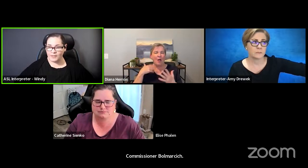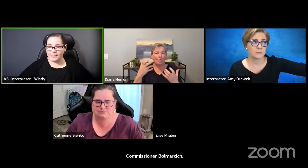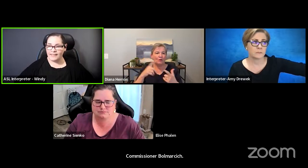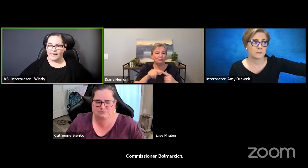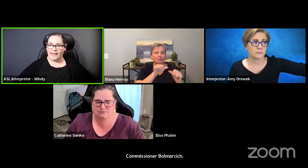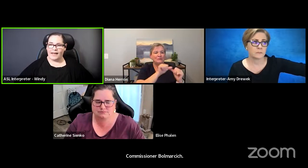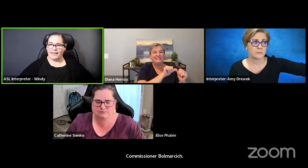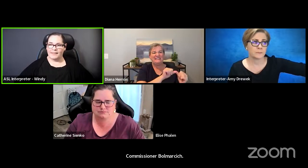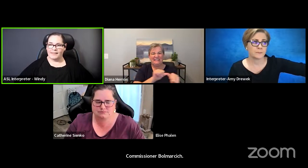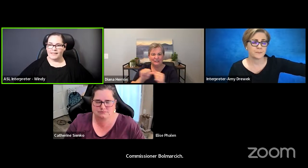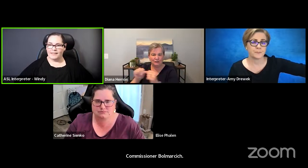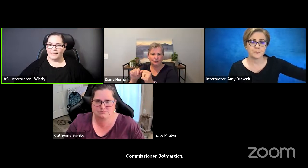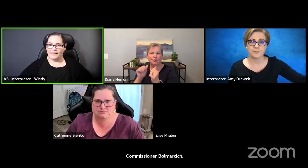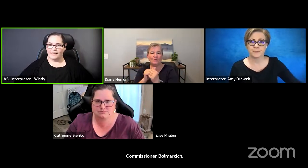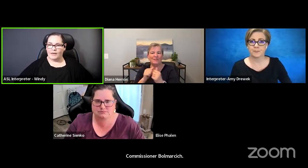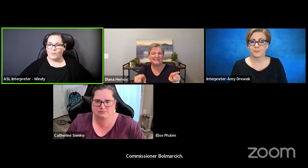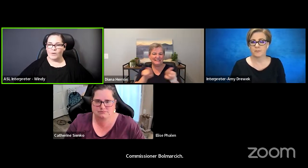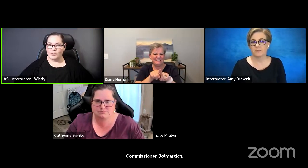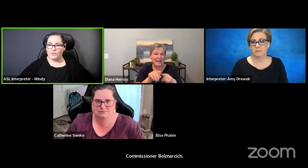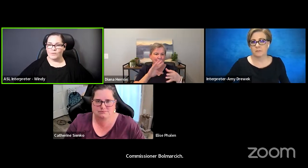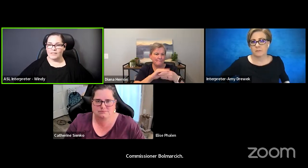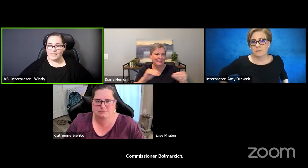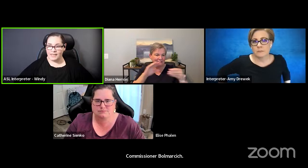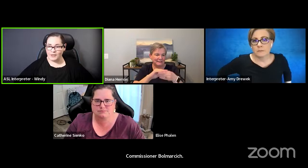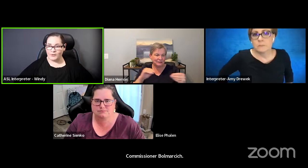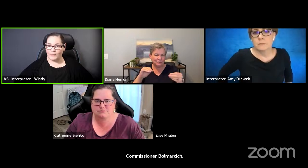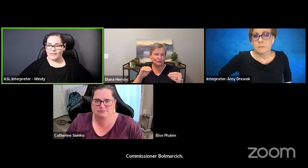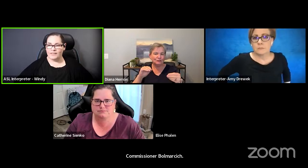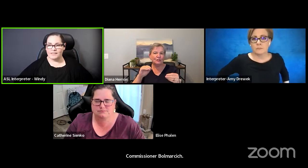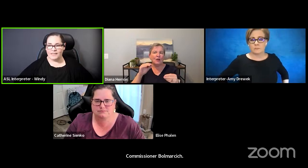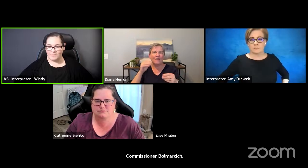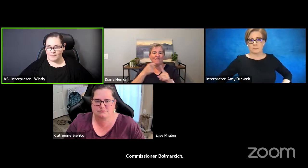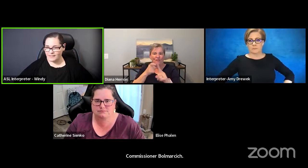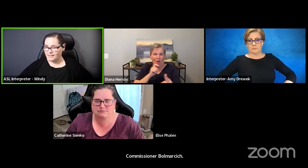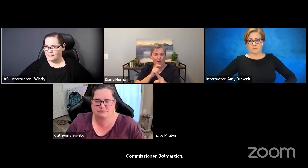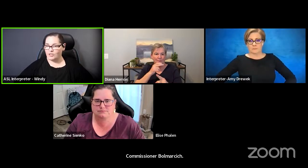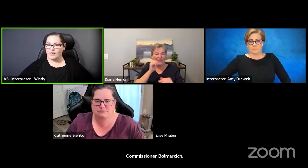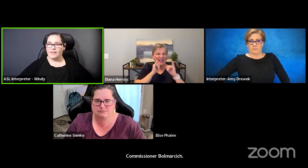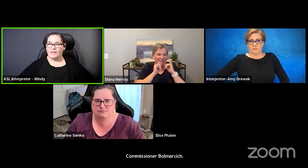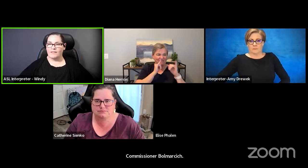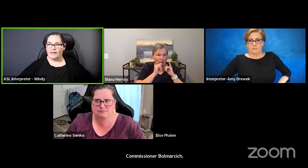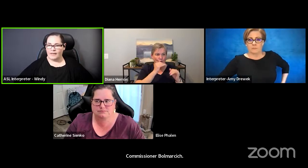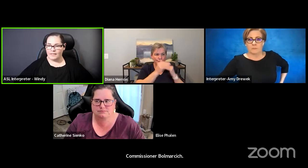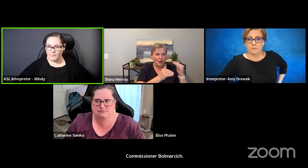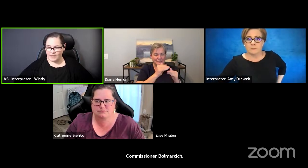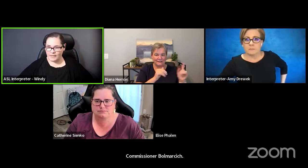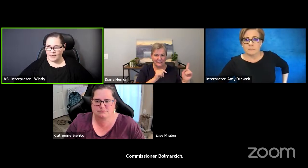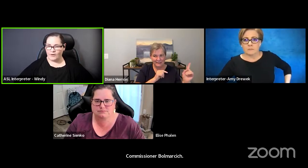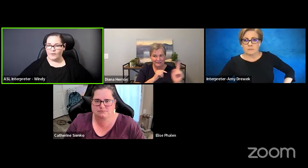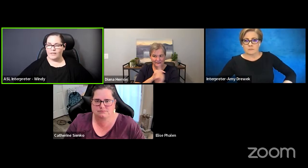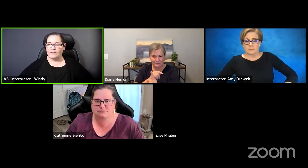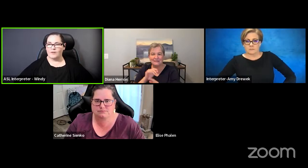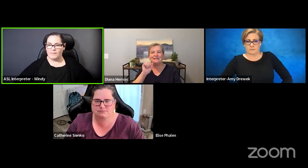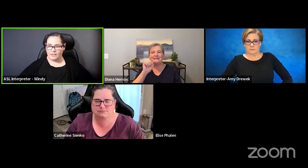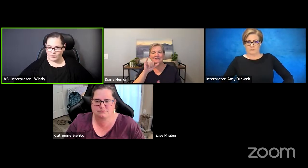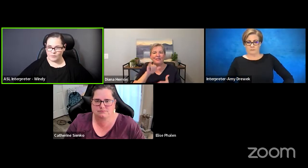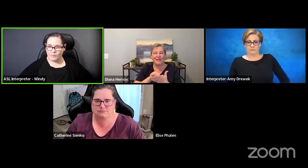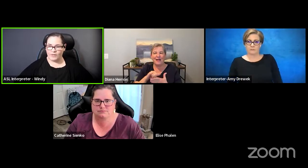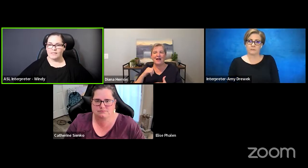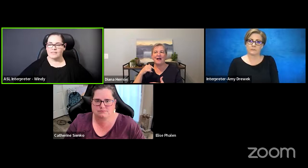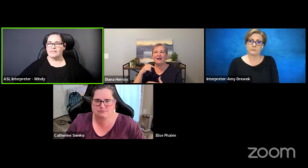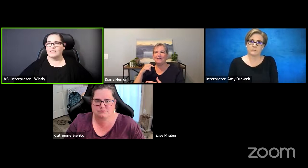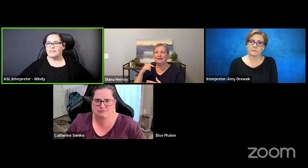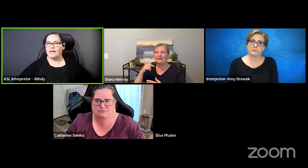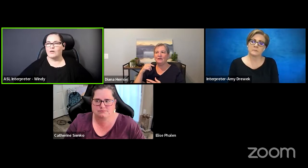deaf community. I think that I want to continue with the same message that has been carried from the